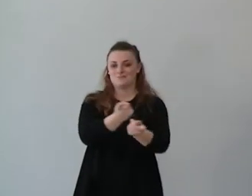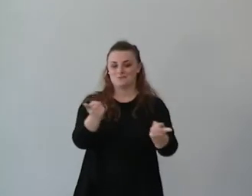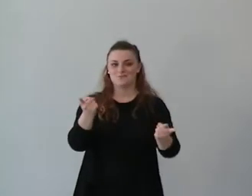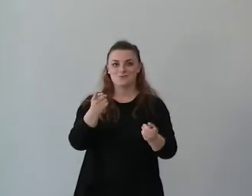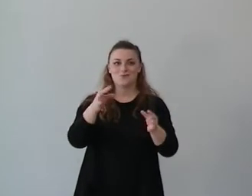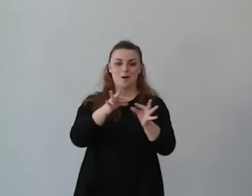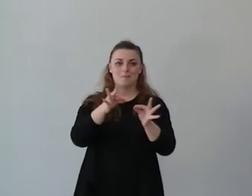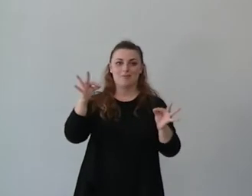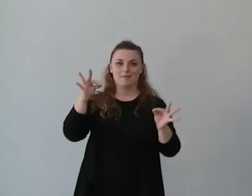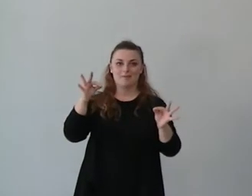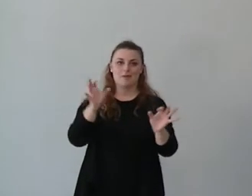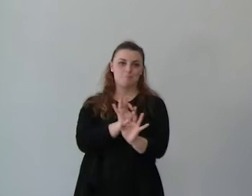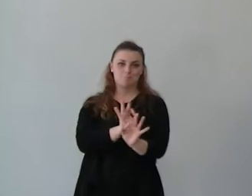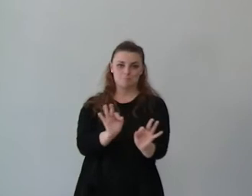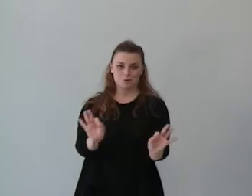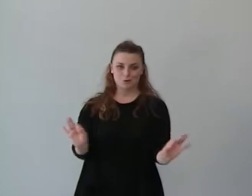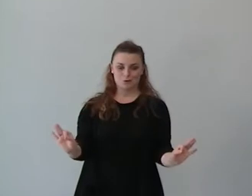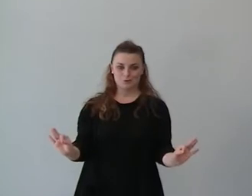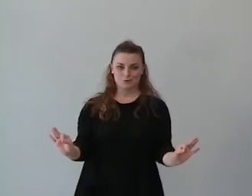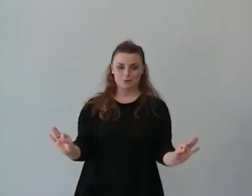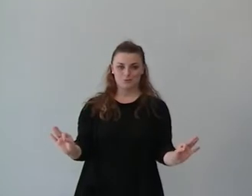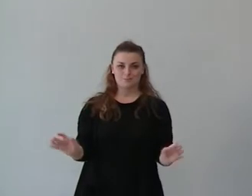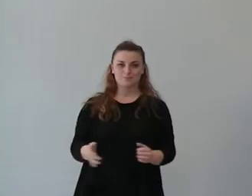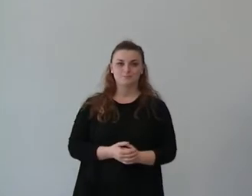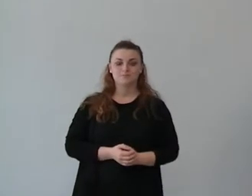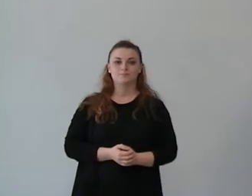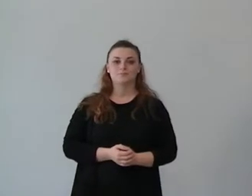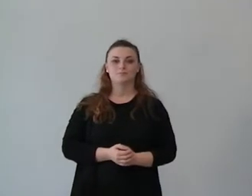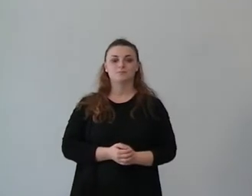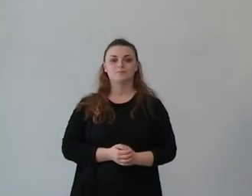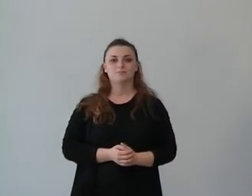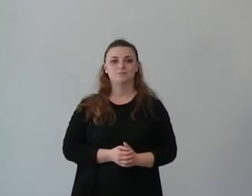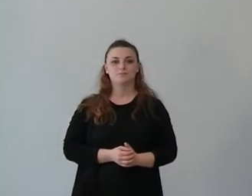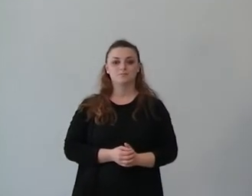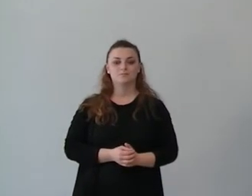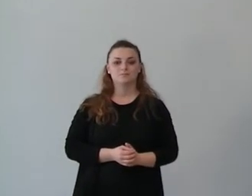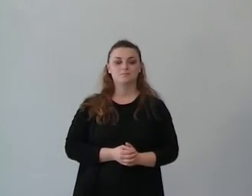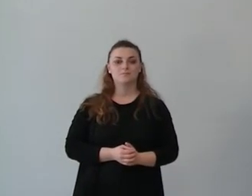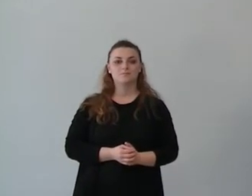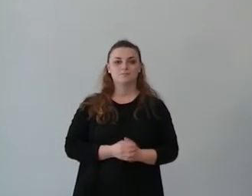che è già pronta per l'uso. I'm not going to tell you about that yet either. E non vi spiegherò subito quello che è.